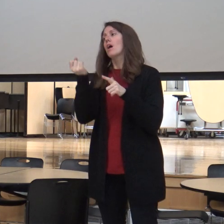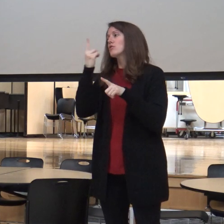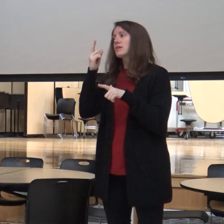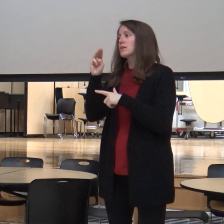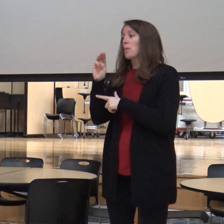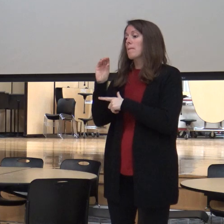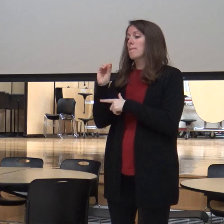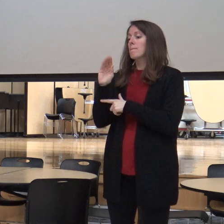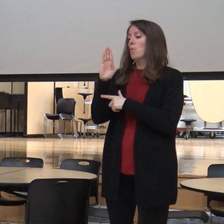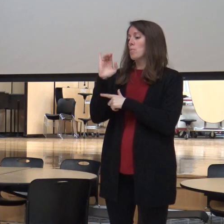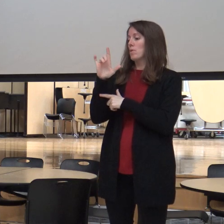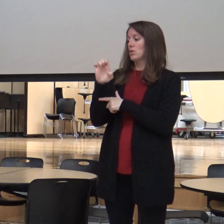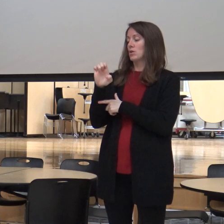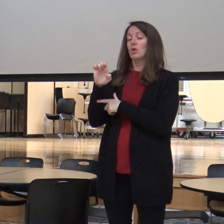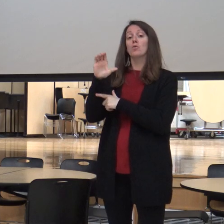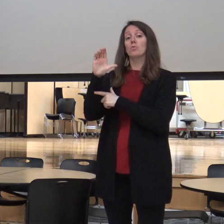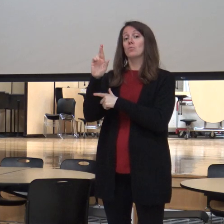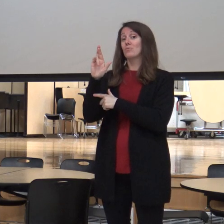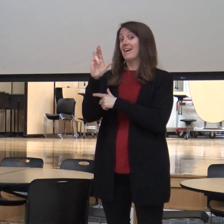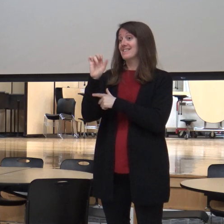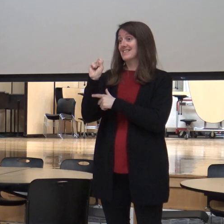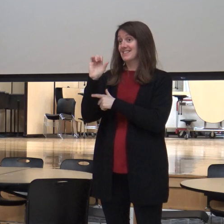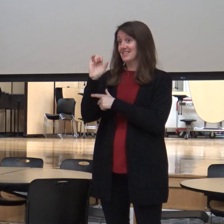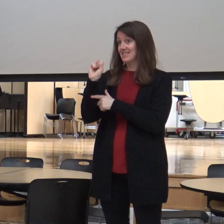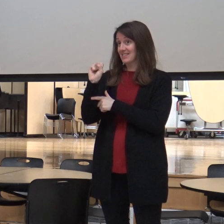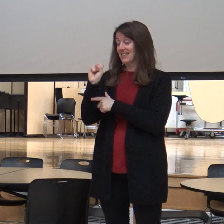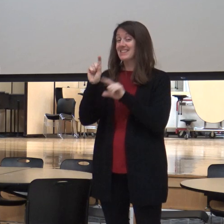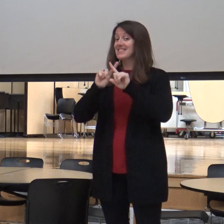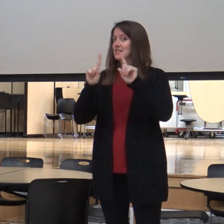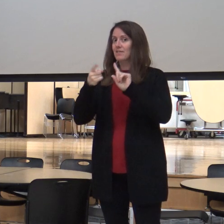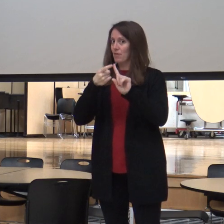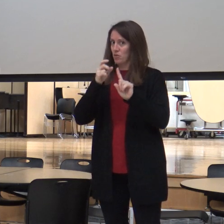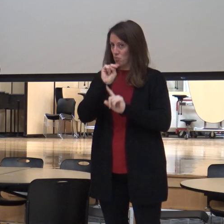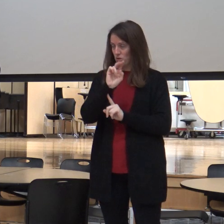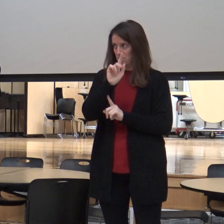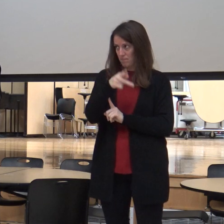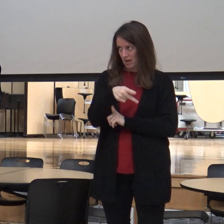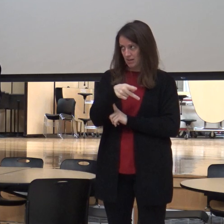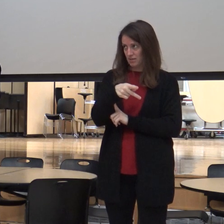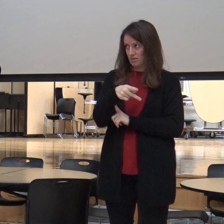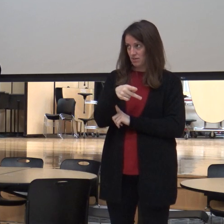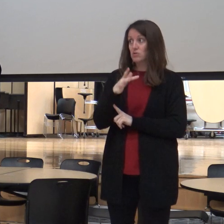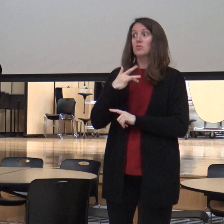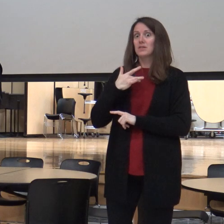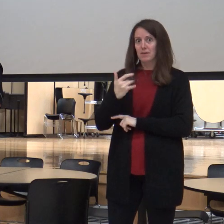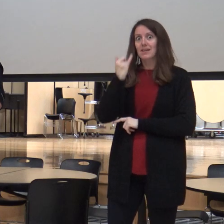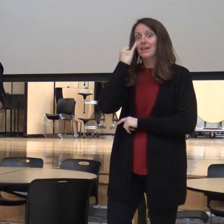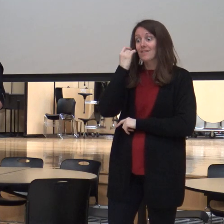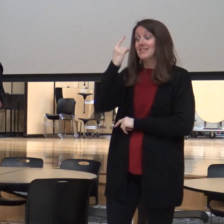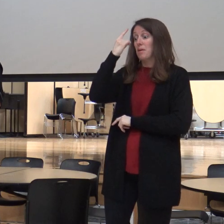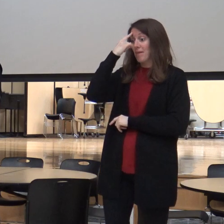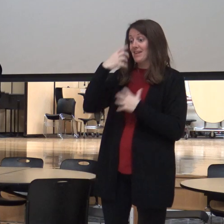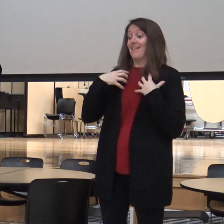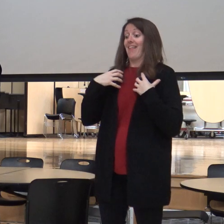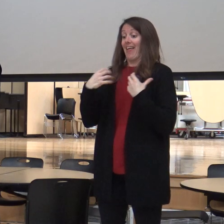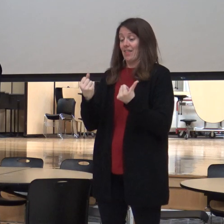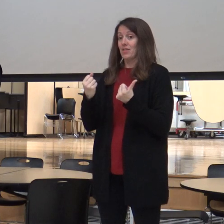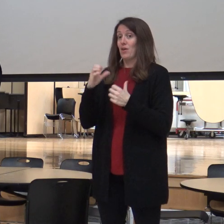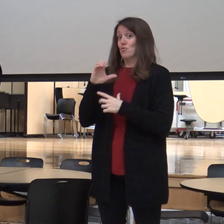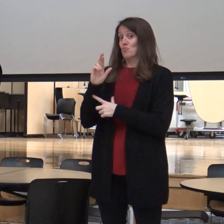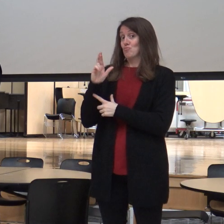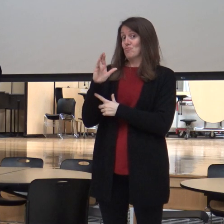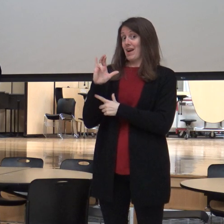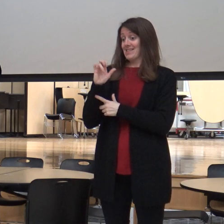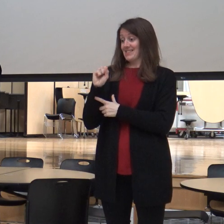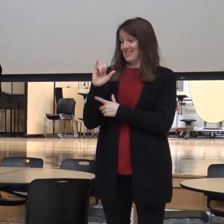Once it comes to us, the biggest things that we look for, usually if it's a mental health crisis, we should be showing up. And if for whatever reason we're